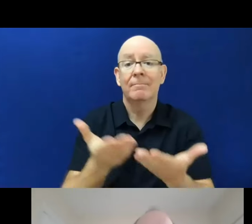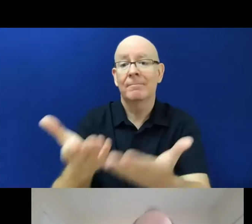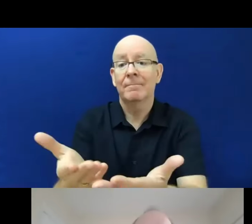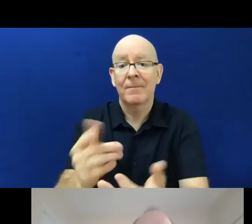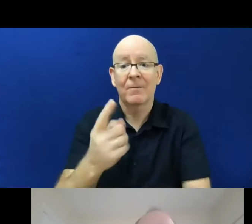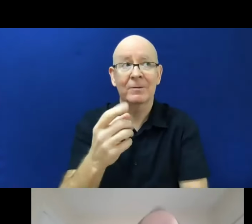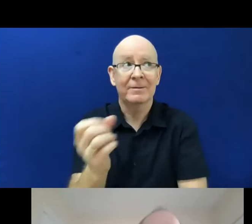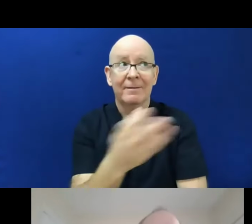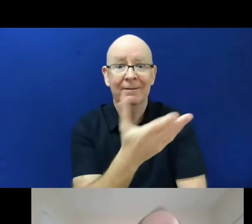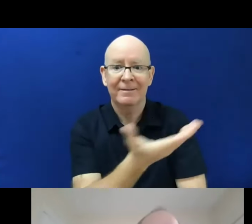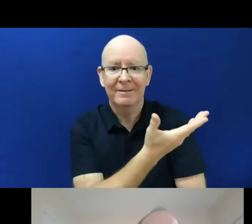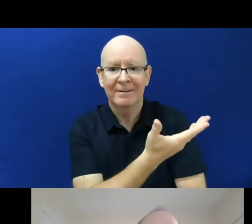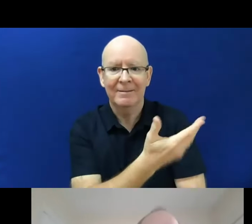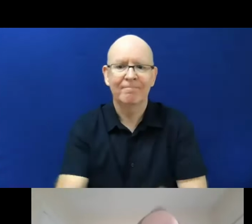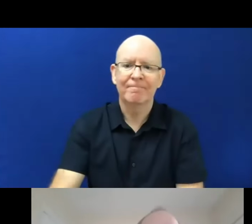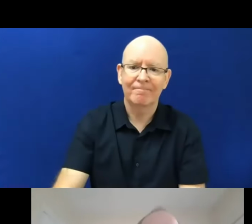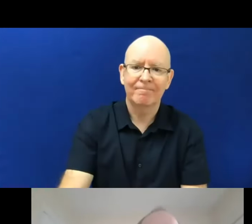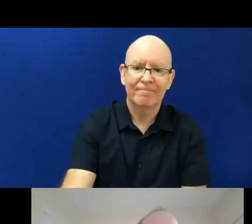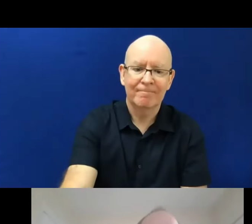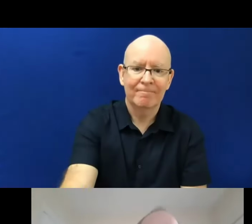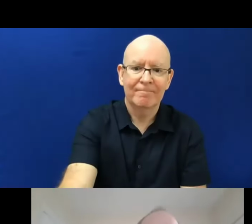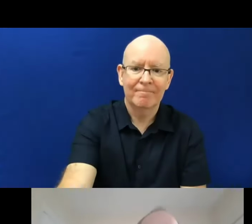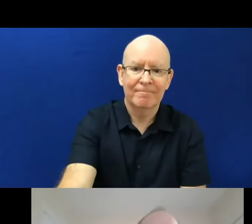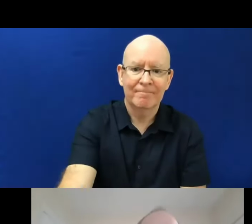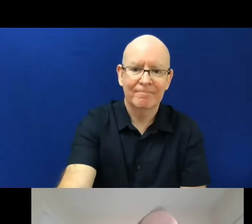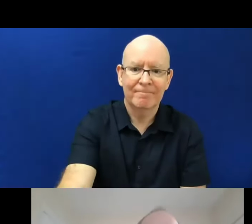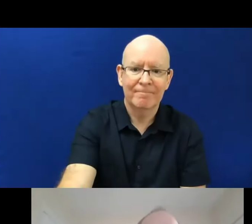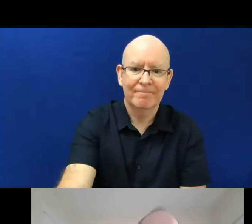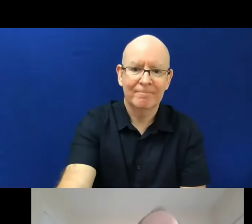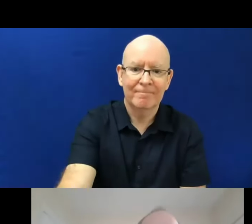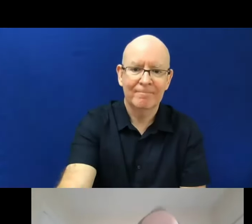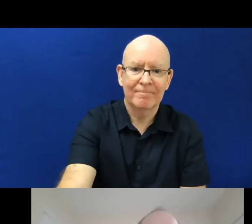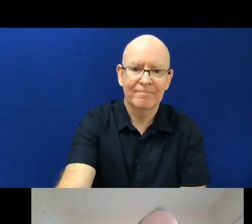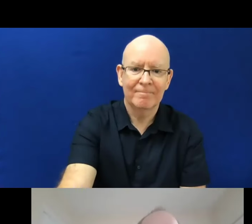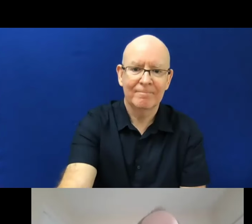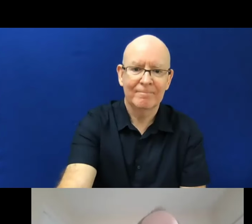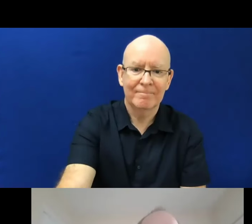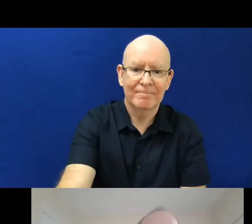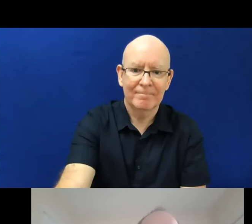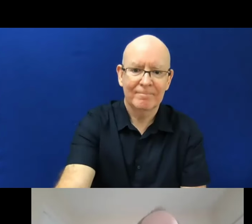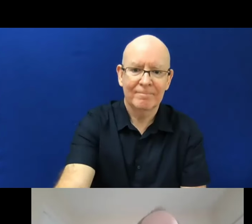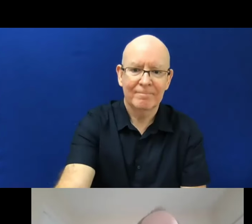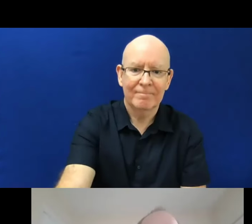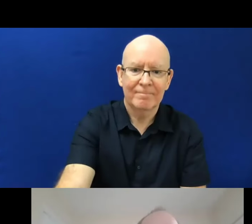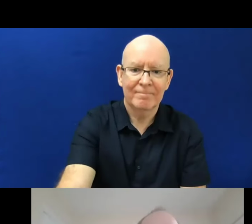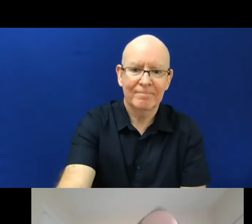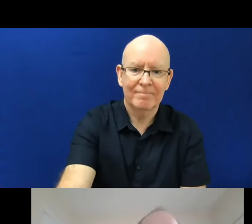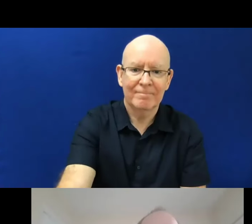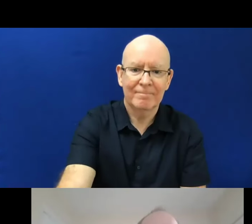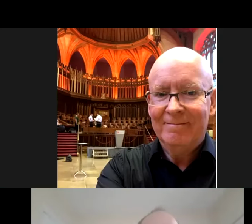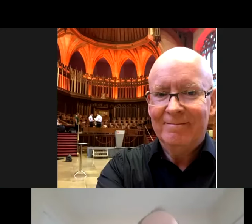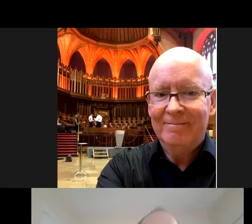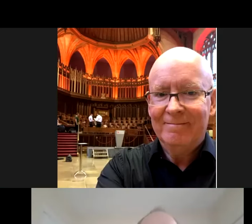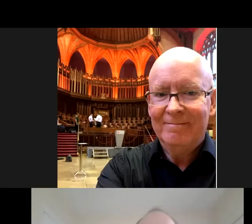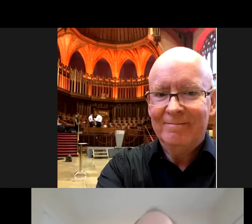Yeah, that's good, Mark. Yeah. So I think that is quite an ambitious perspective. So if that's our